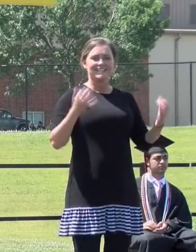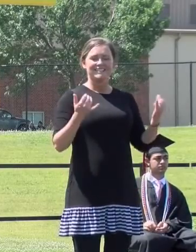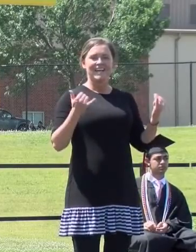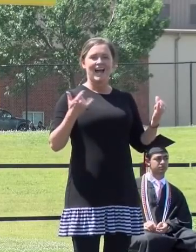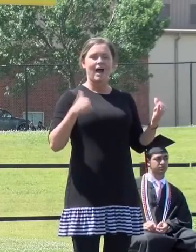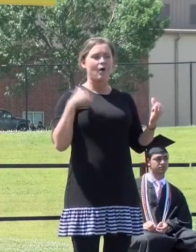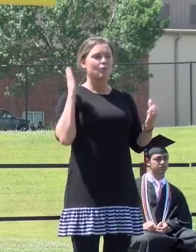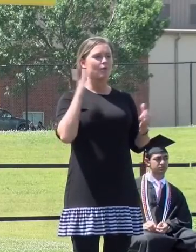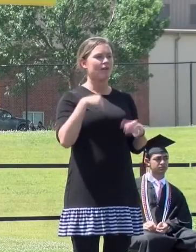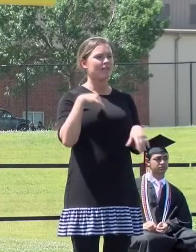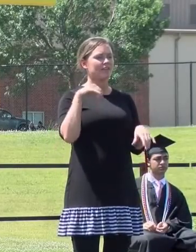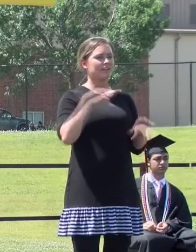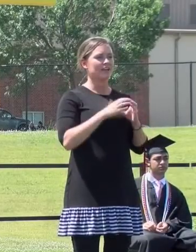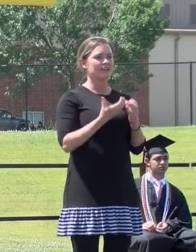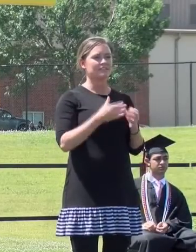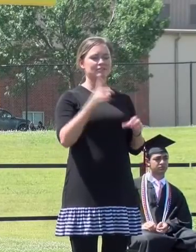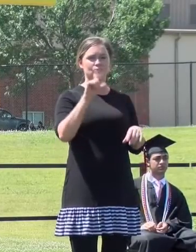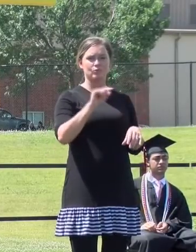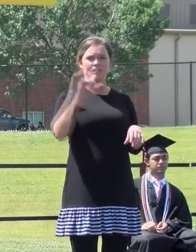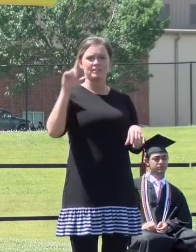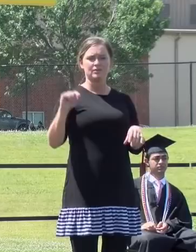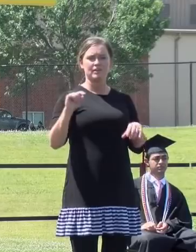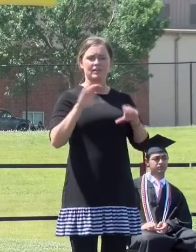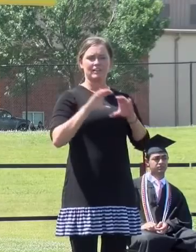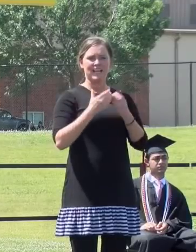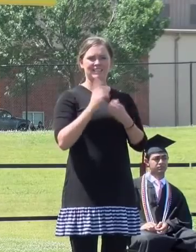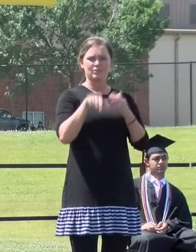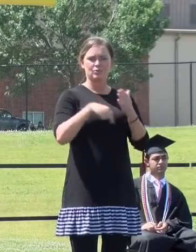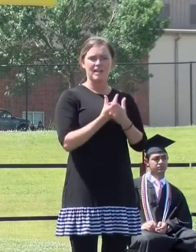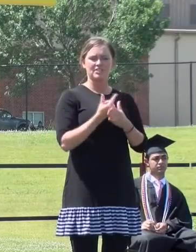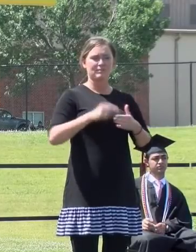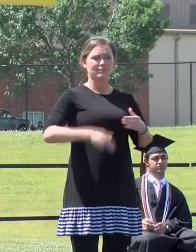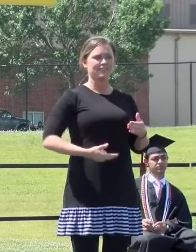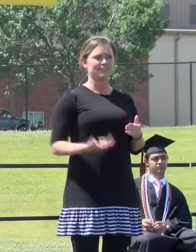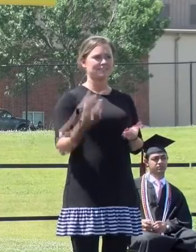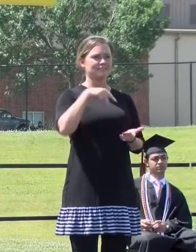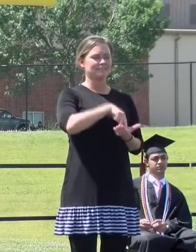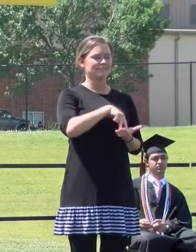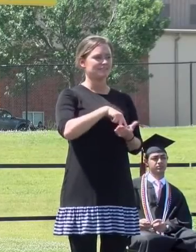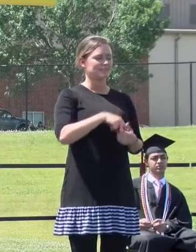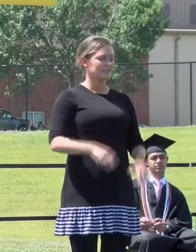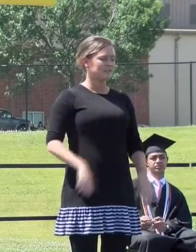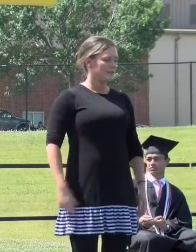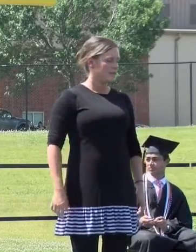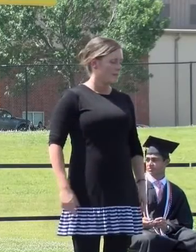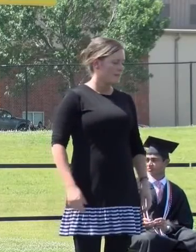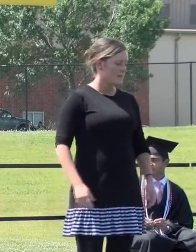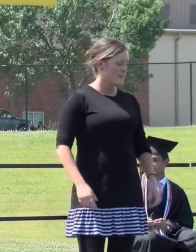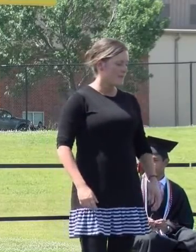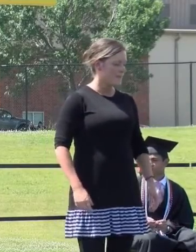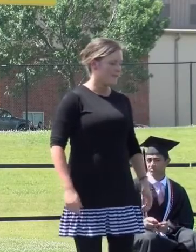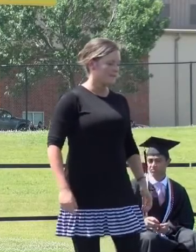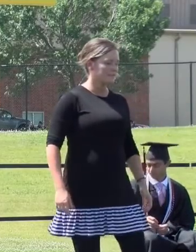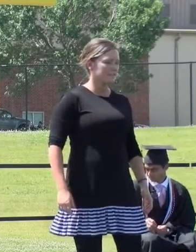Now, will the 2020 graduating class please rise?